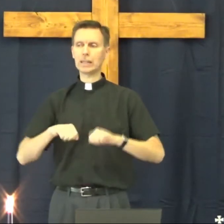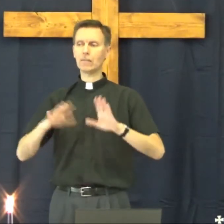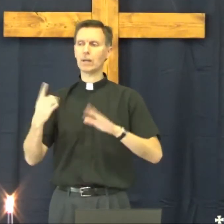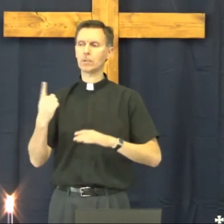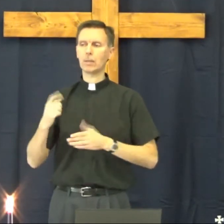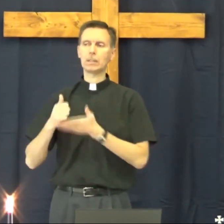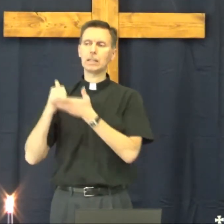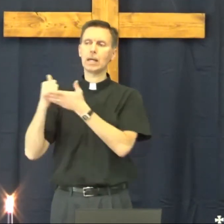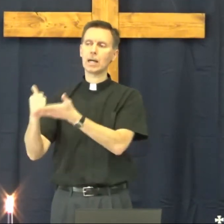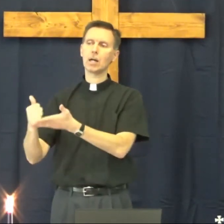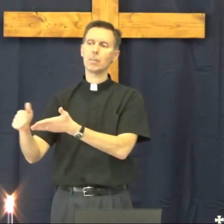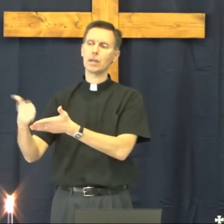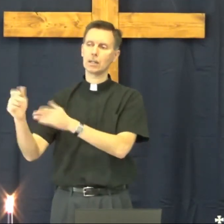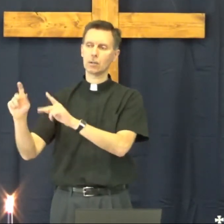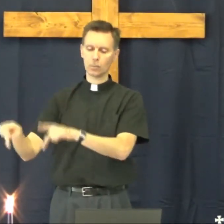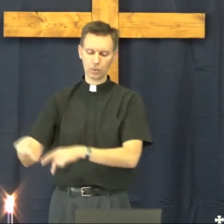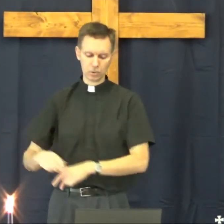up something to help another person.